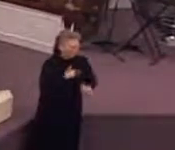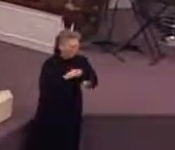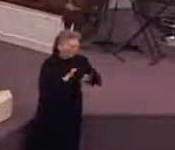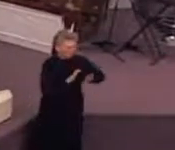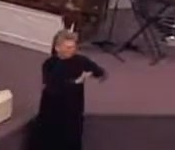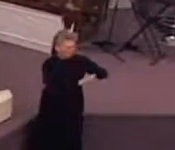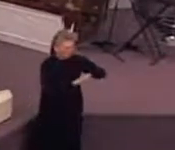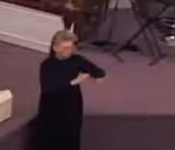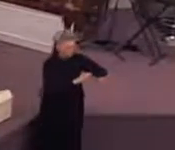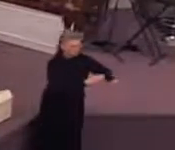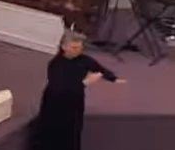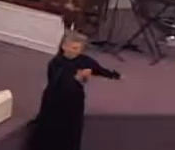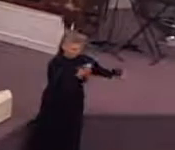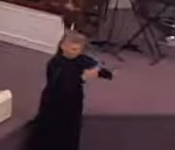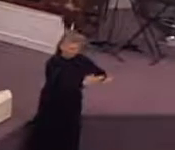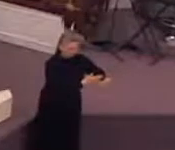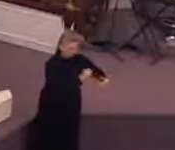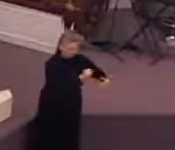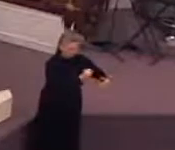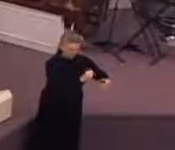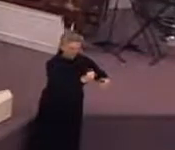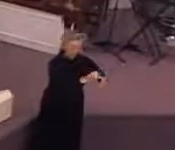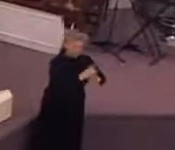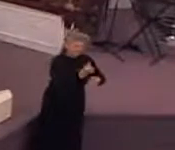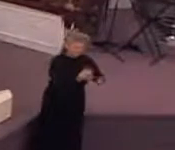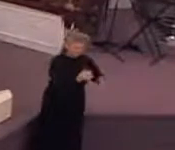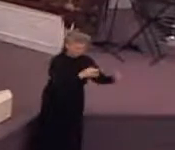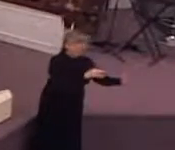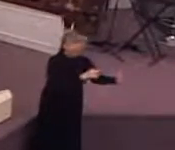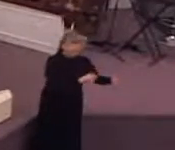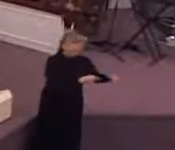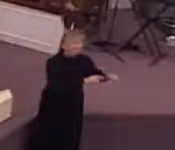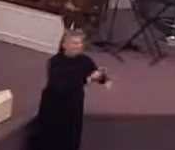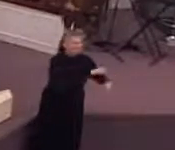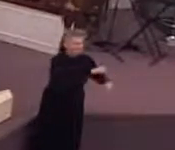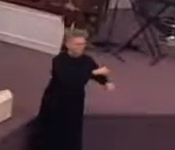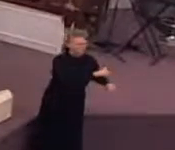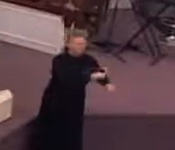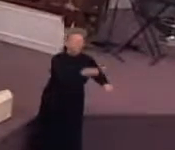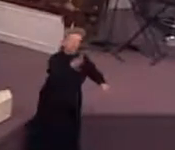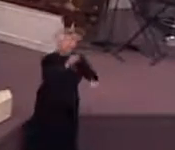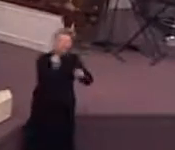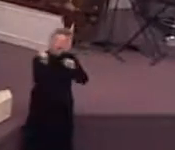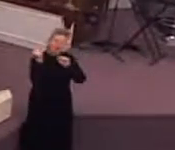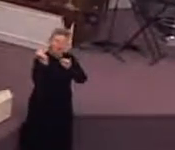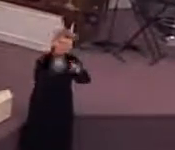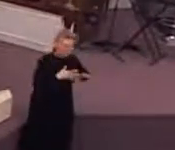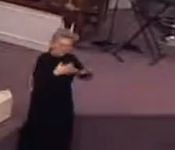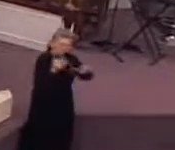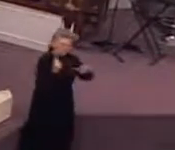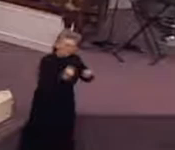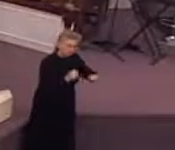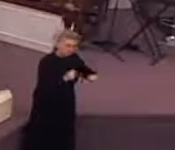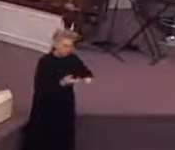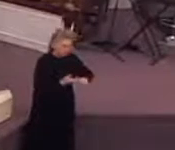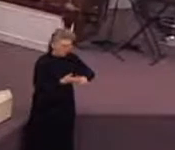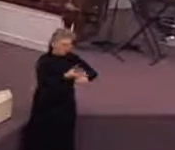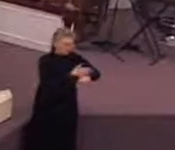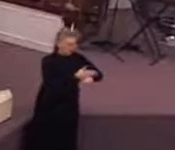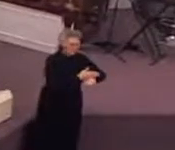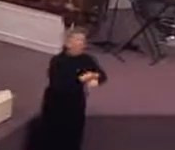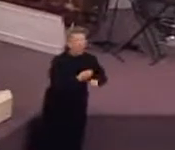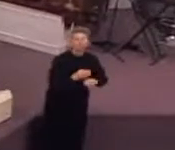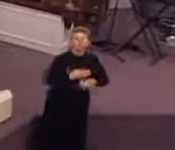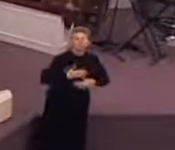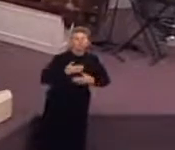back the darkness and there's a spiritual warfare going on. But when God blesses and God increases, amen, there's going to be